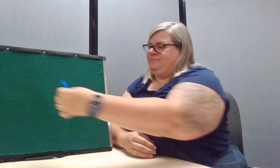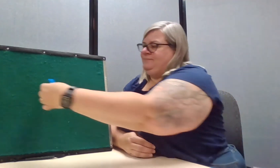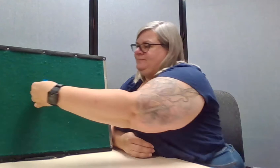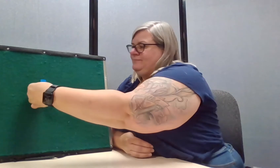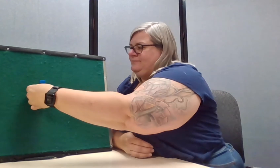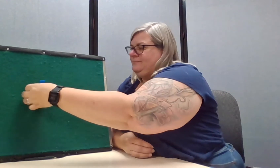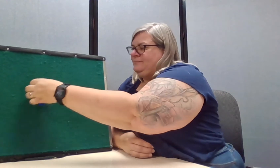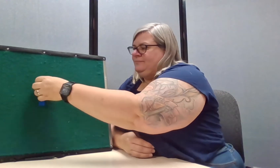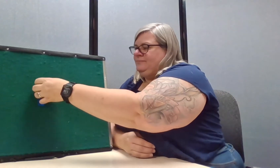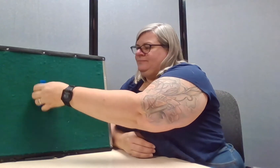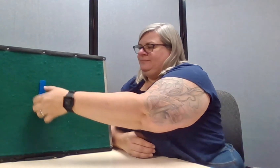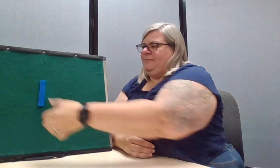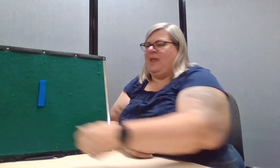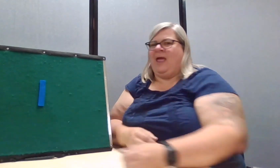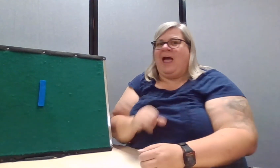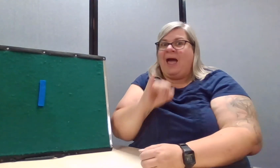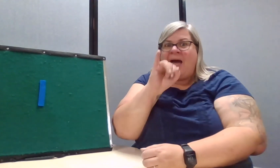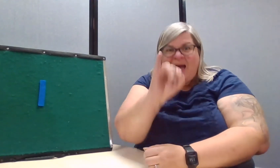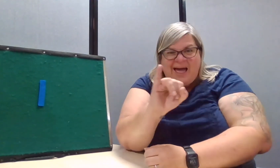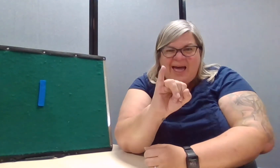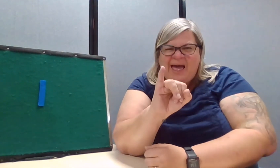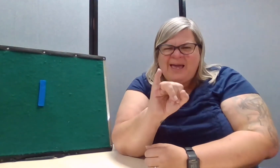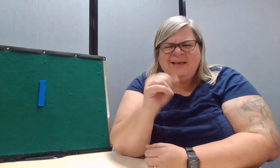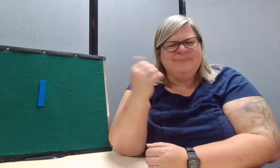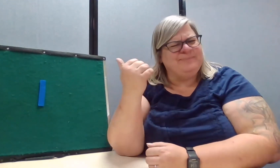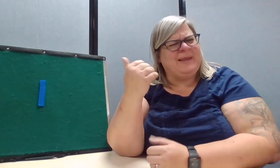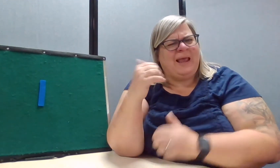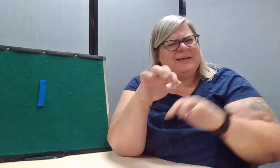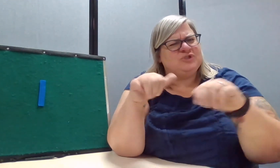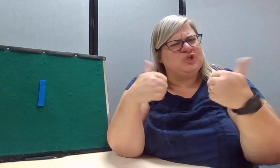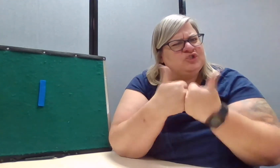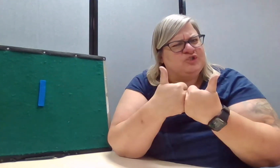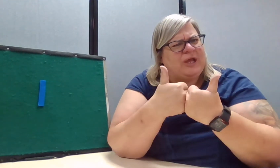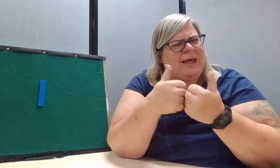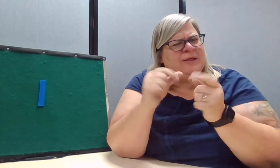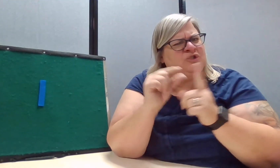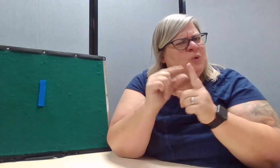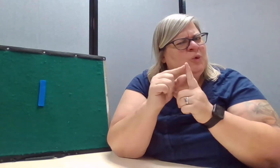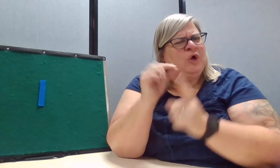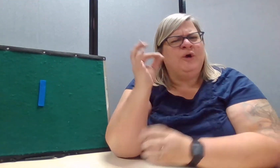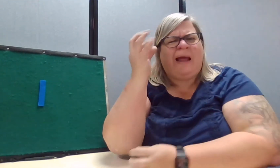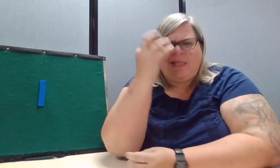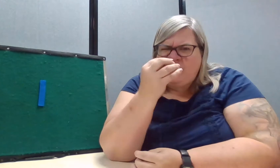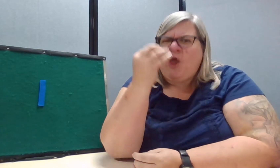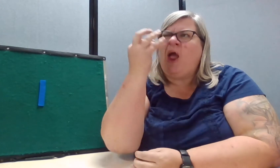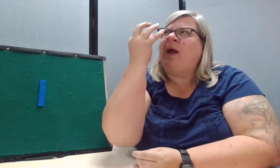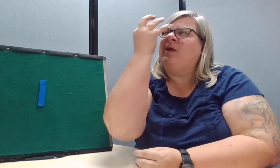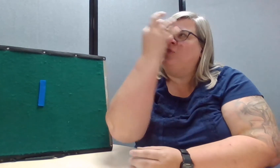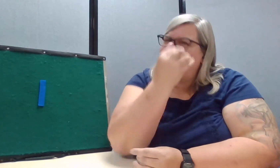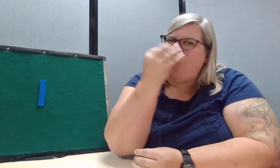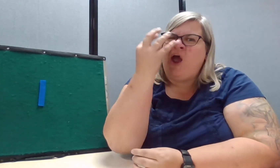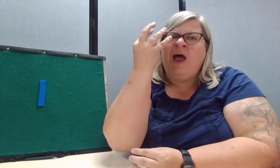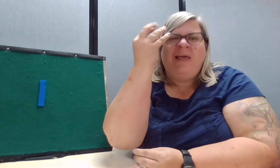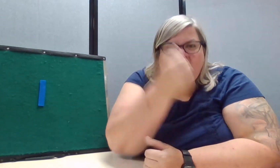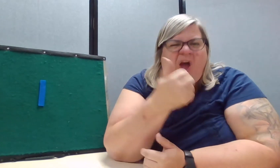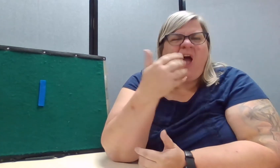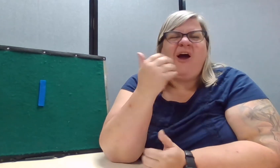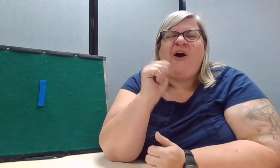The next letter is I. Now, this is a challenging word. To think of a